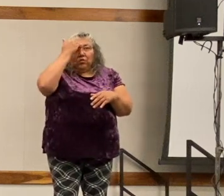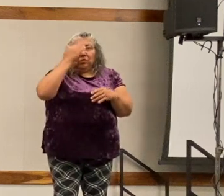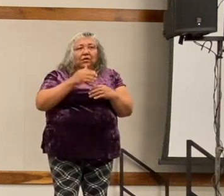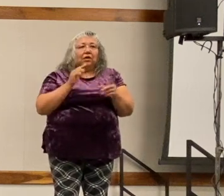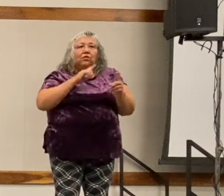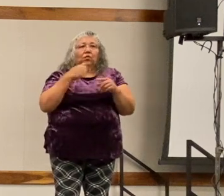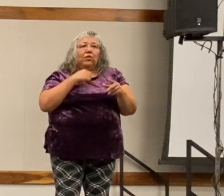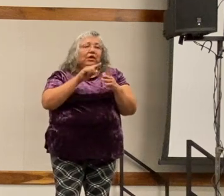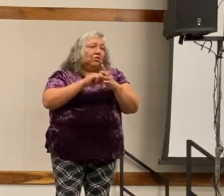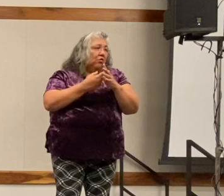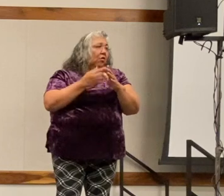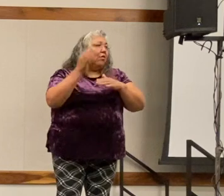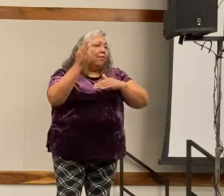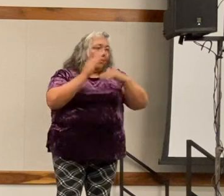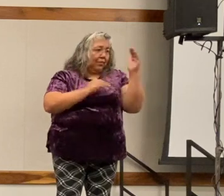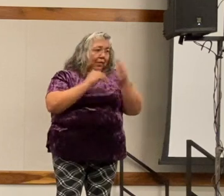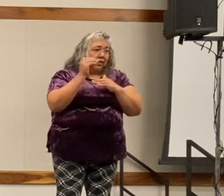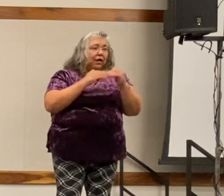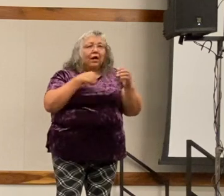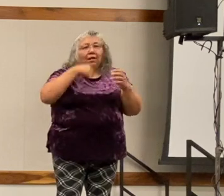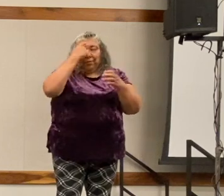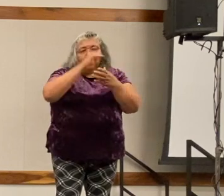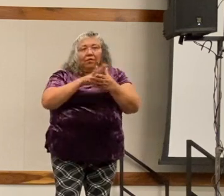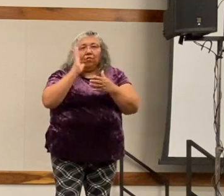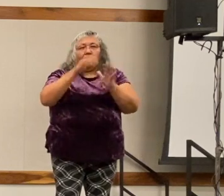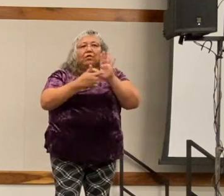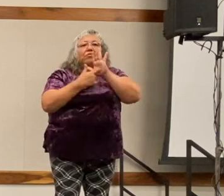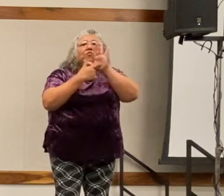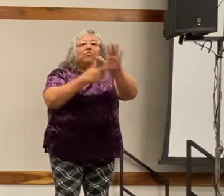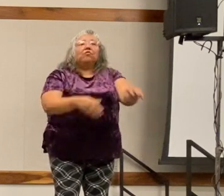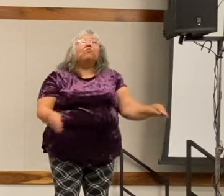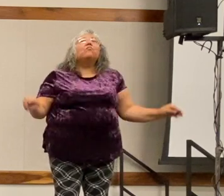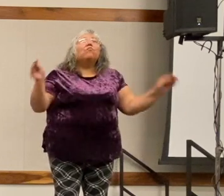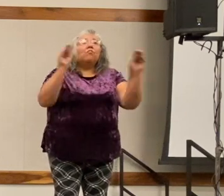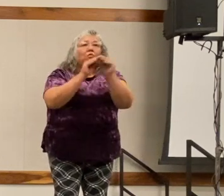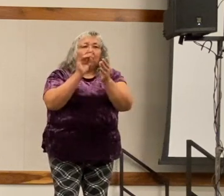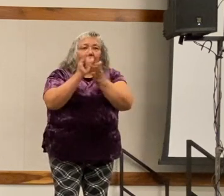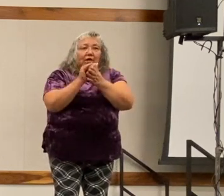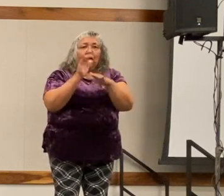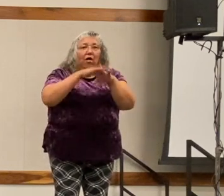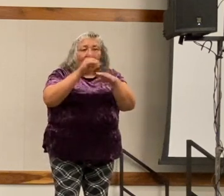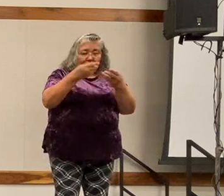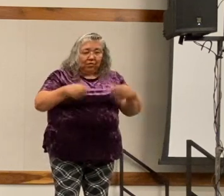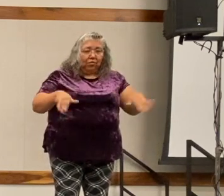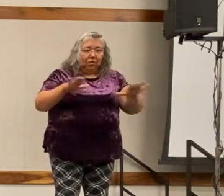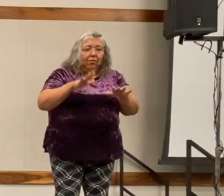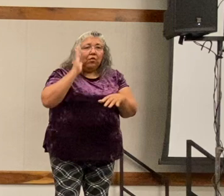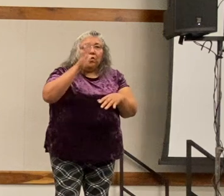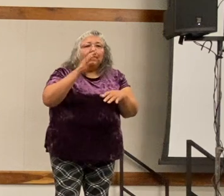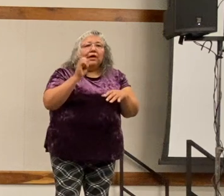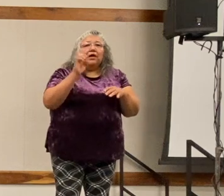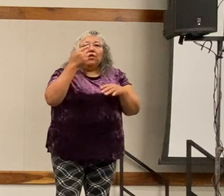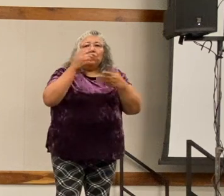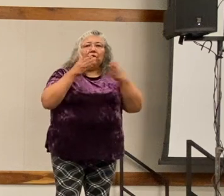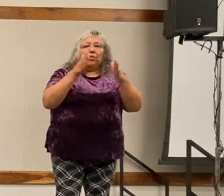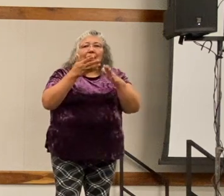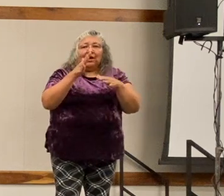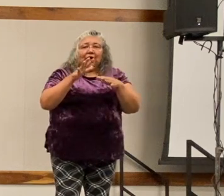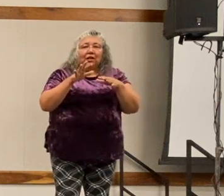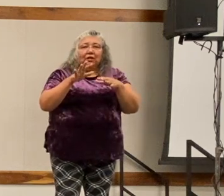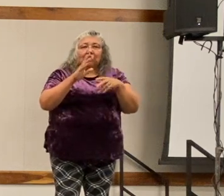we start building, I believe he's going to reveal more of that, right? On this property, there will be a greenway kind of